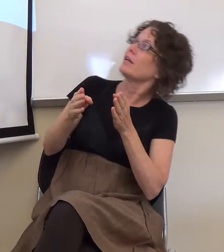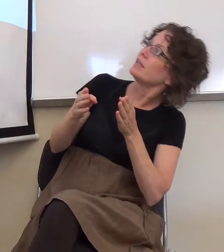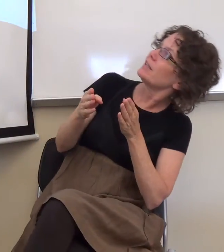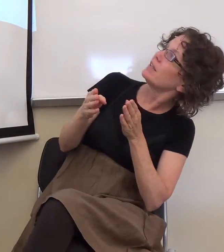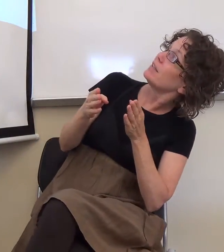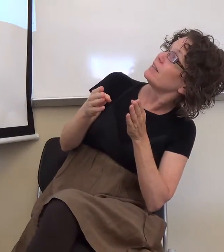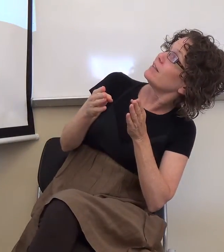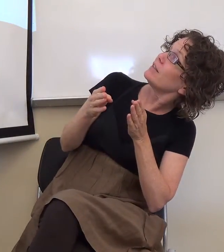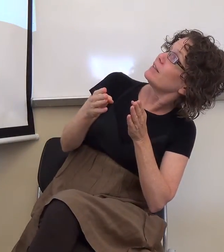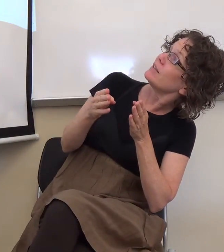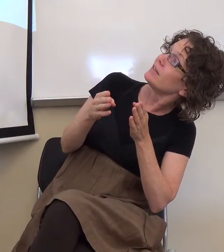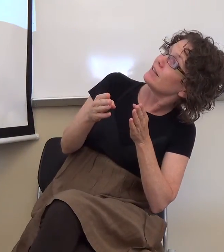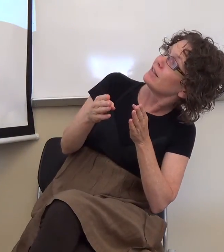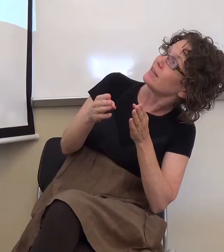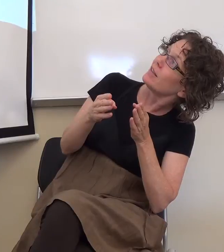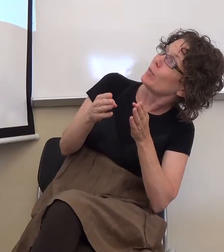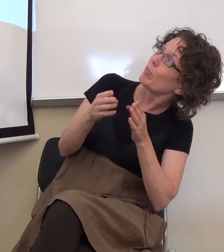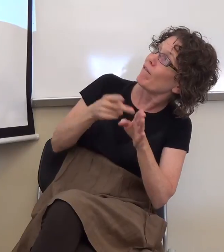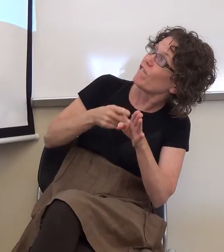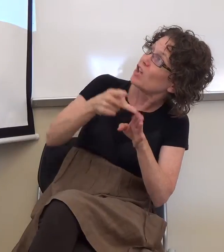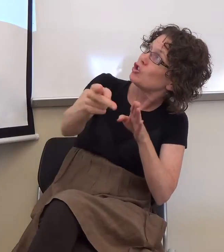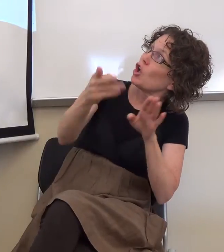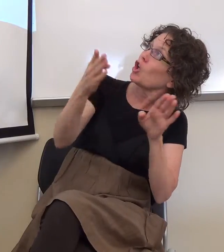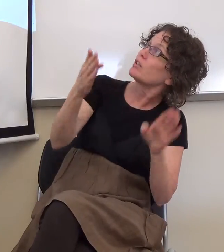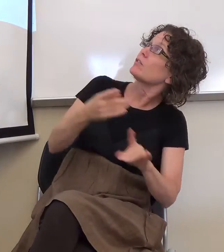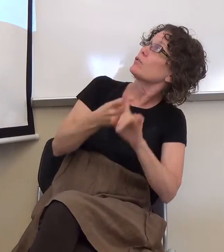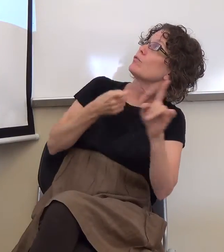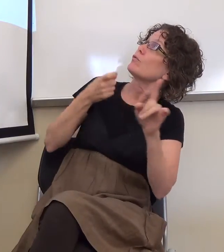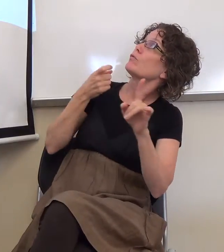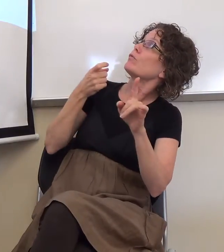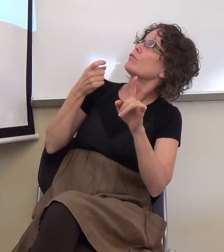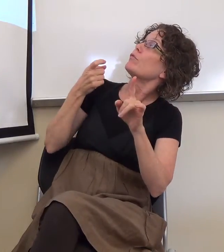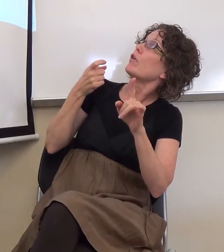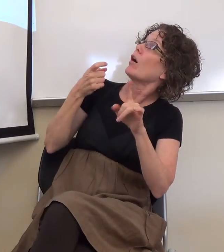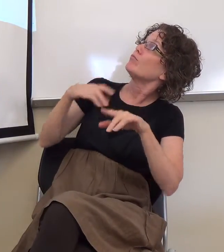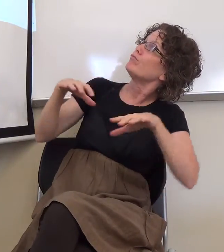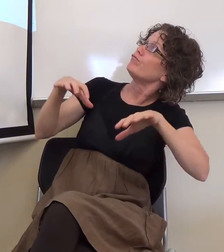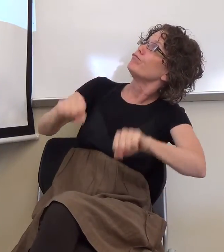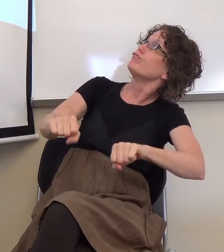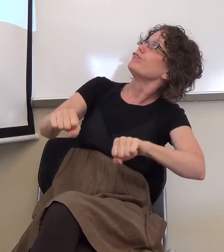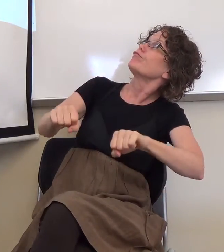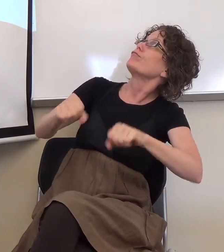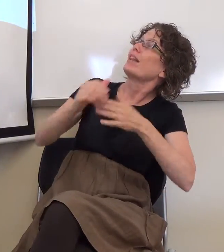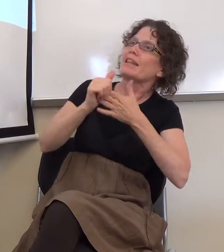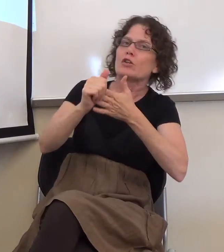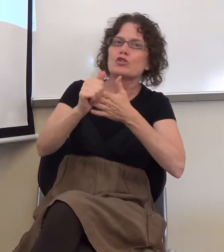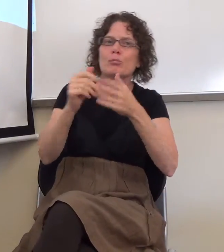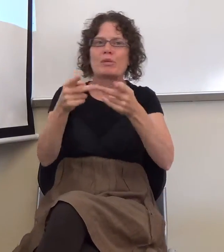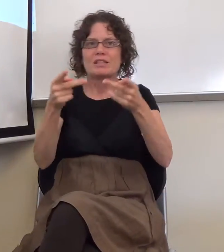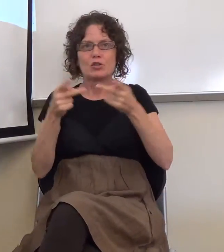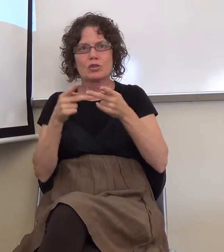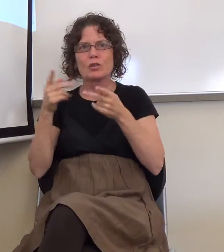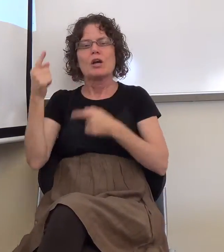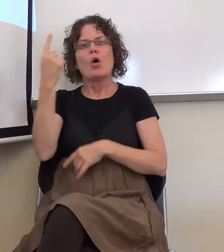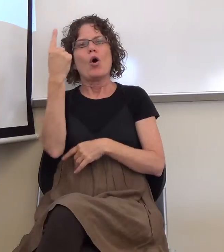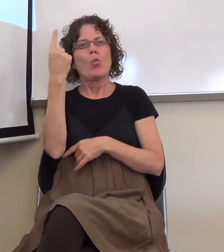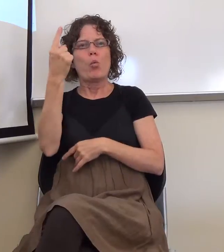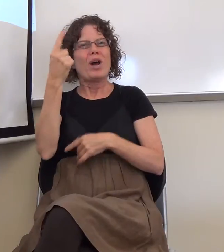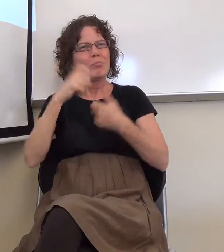one problem with this sentence is just the way it's presented on the page. One of the things